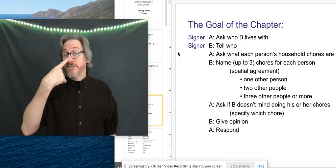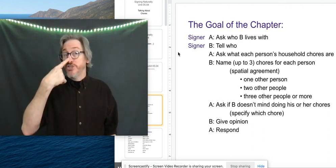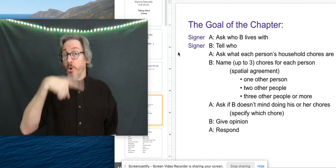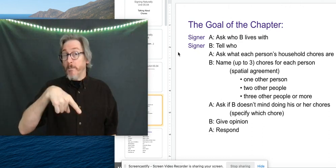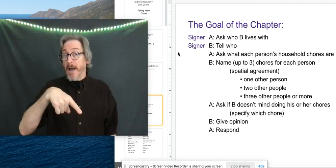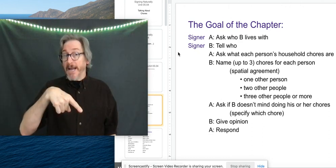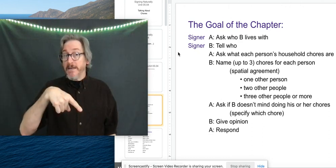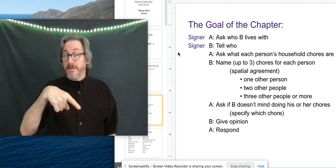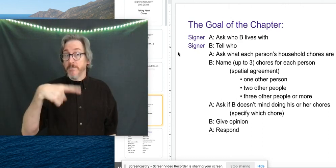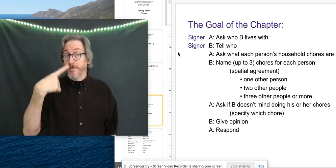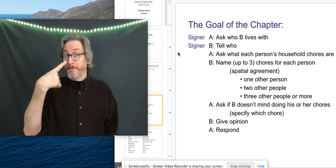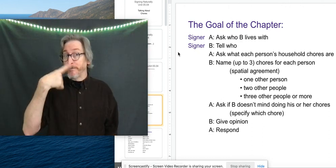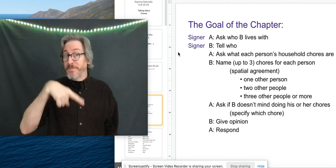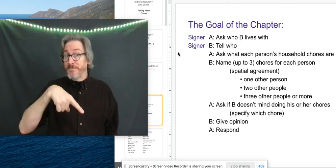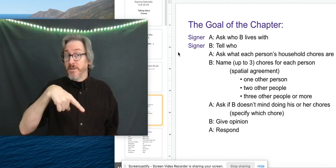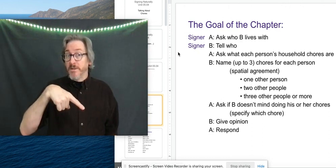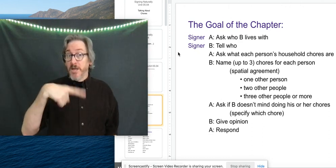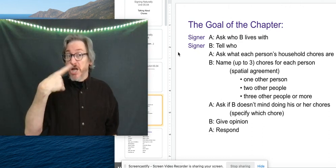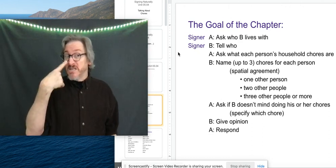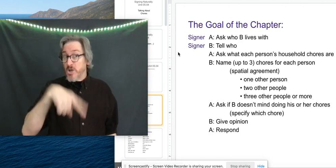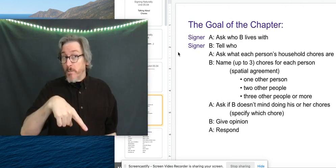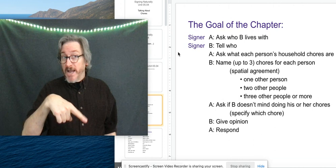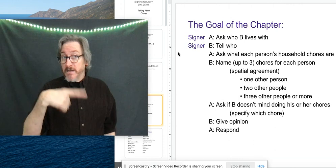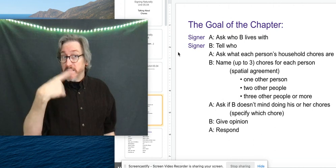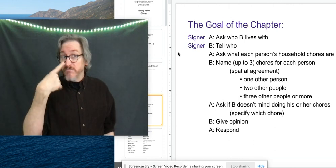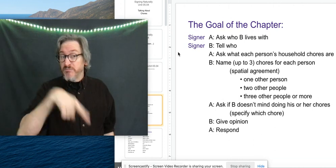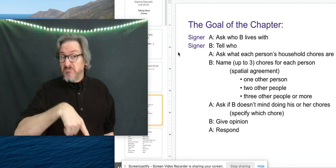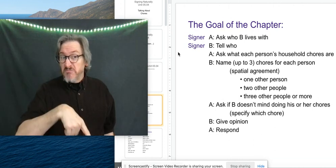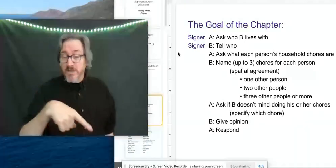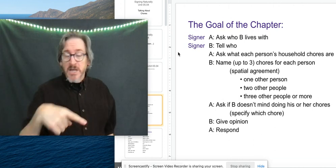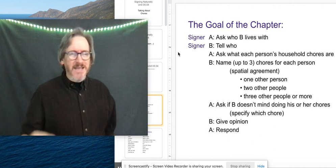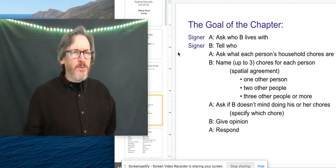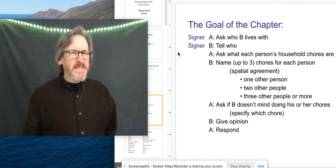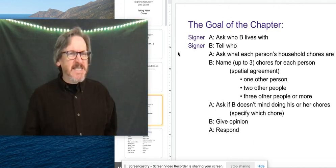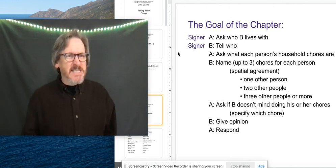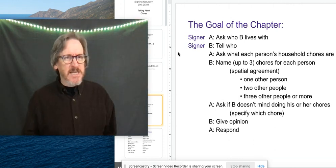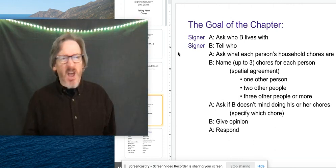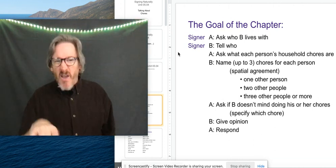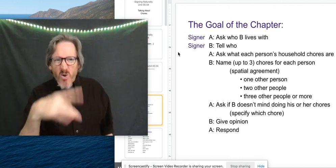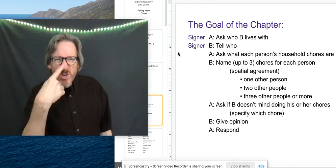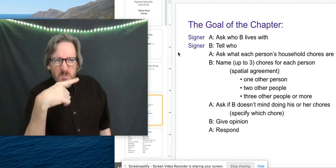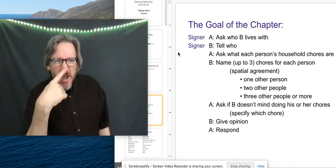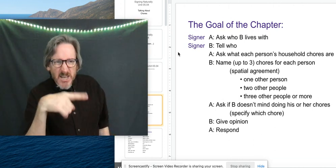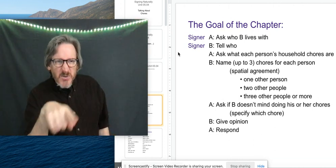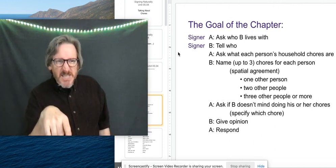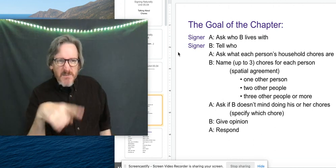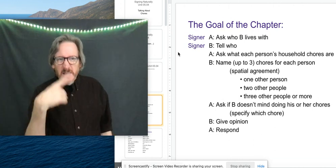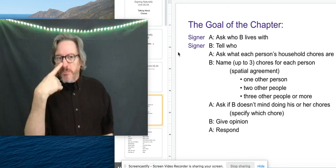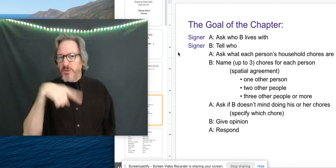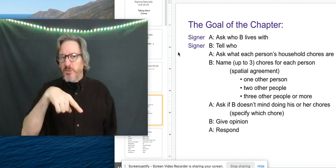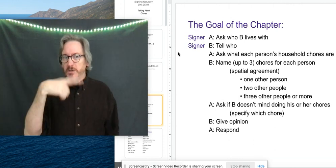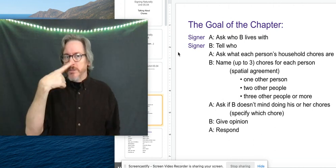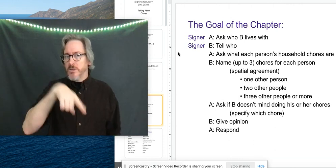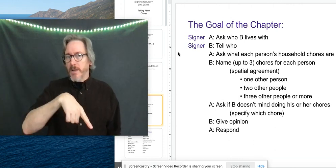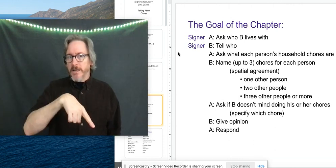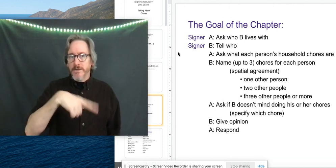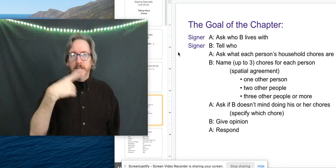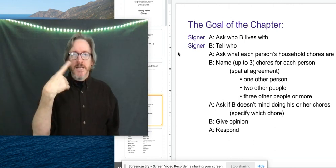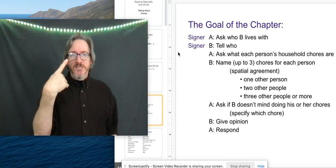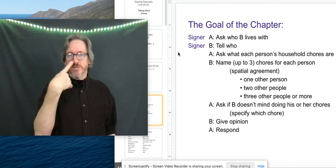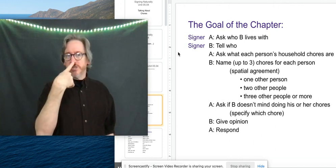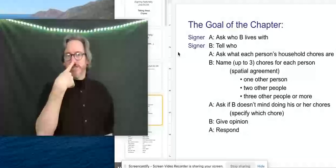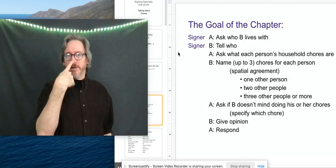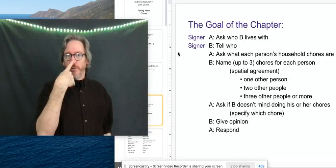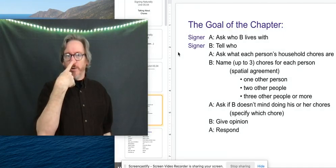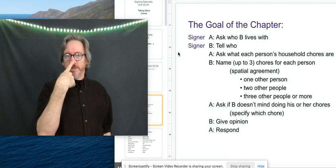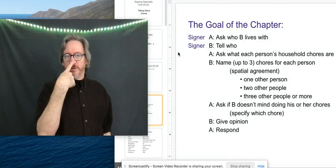or don't mind. Don't mind. I think we did this in a, oh, do you mind doing something? Don't mind.